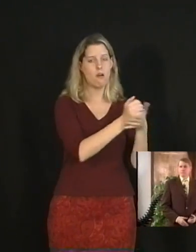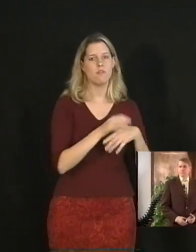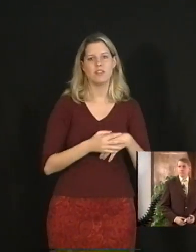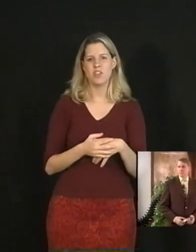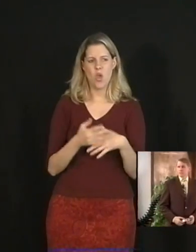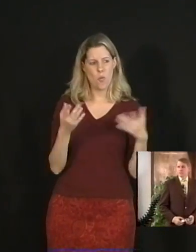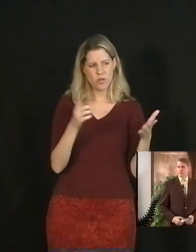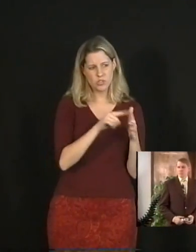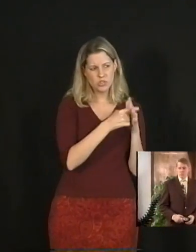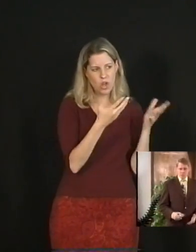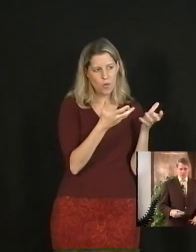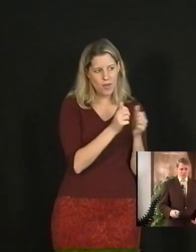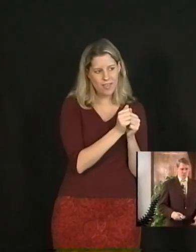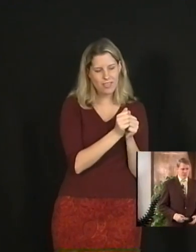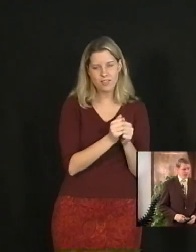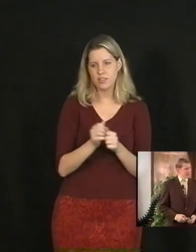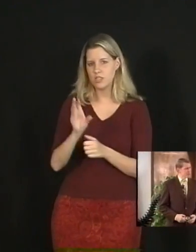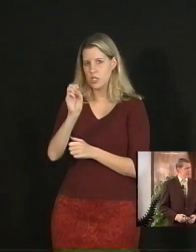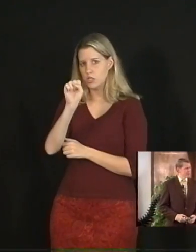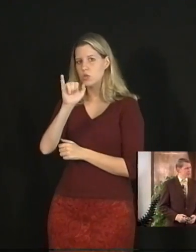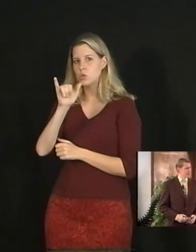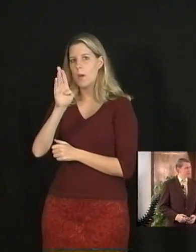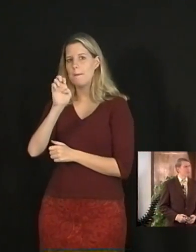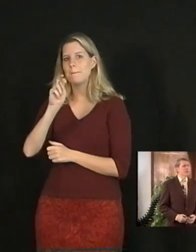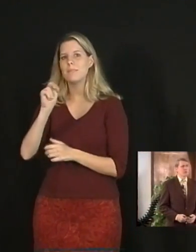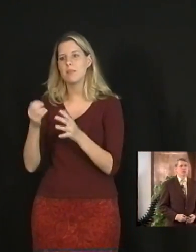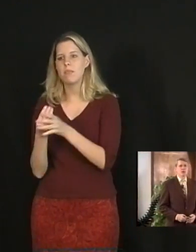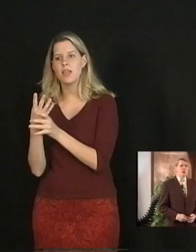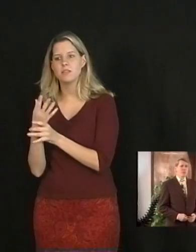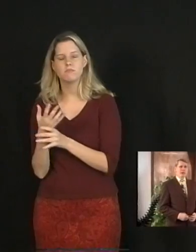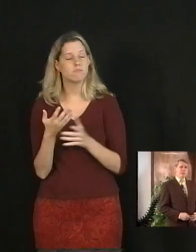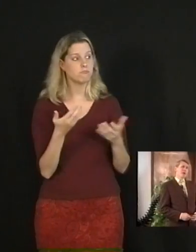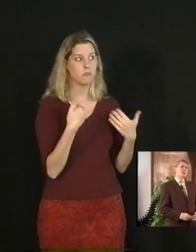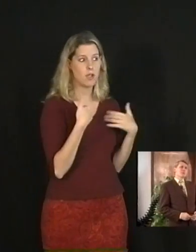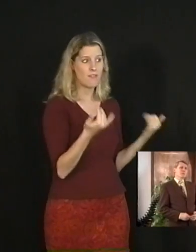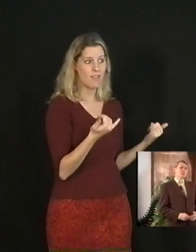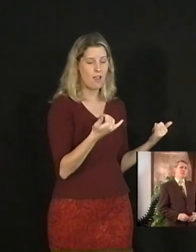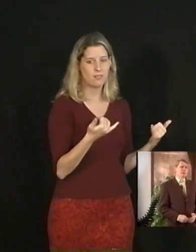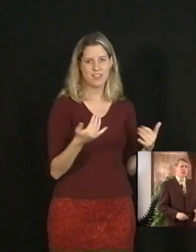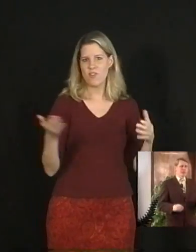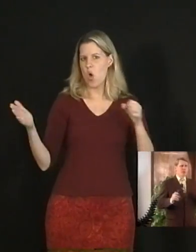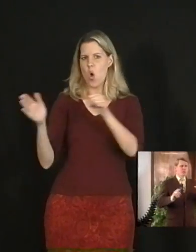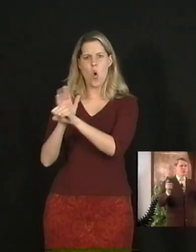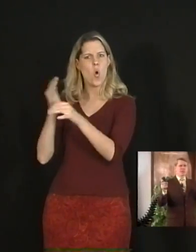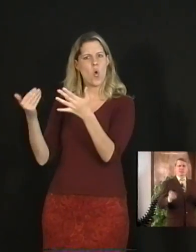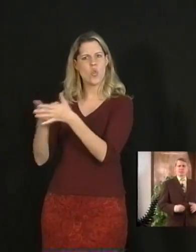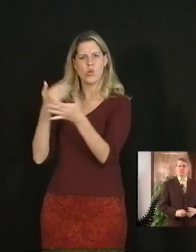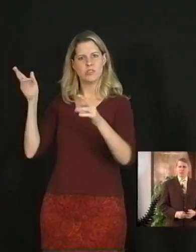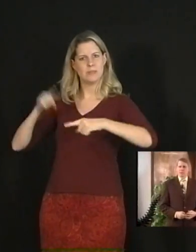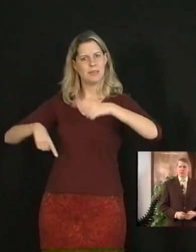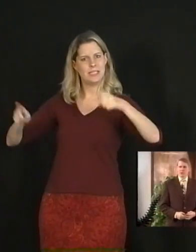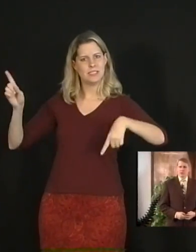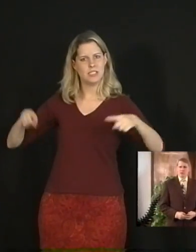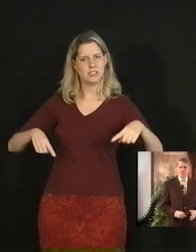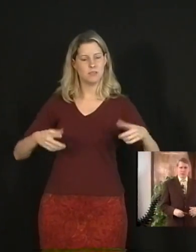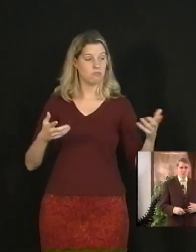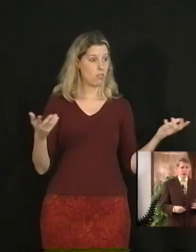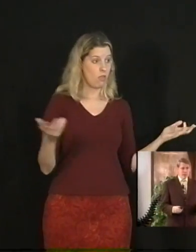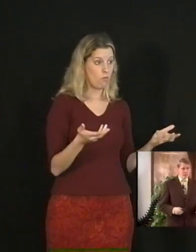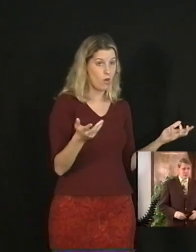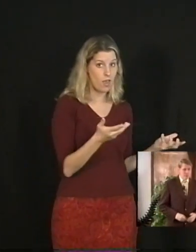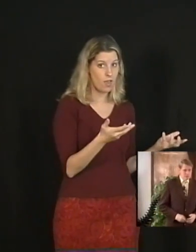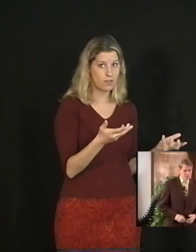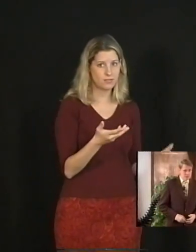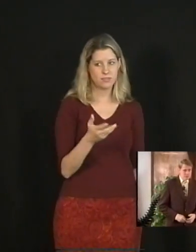with?" He said, "Well, soybean plants." I said, "Oh, what do you have now?" He said, "I've got a whole new species." I said,